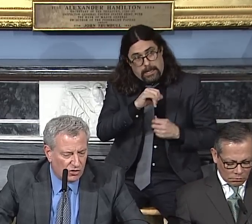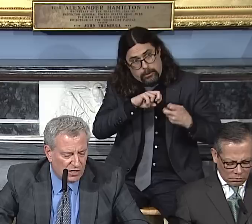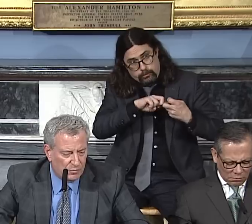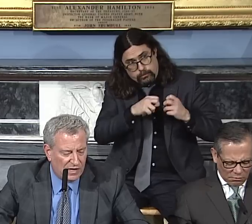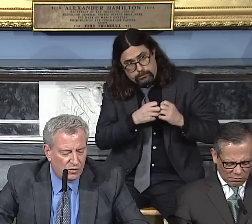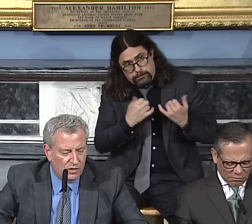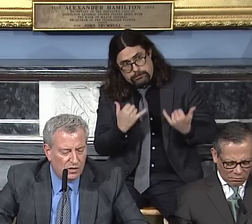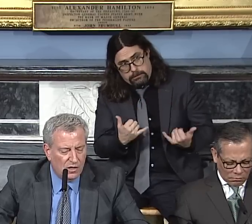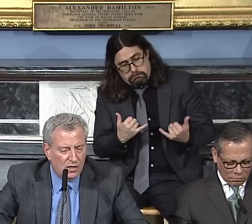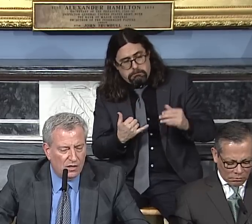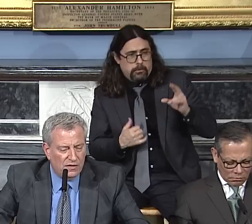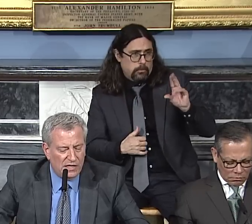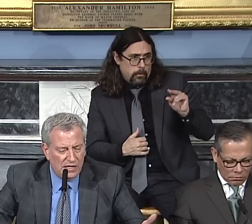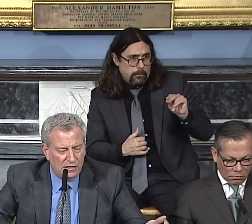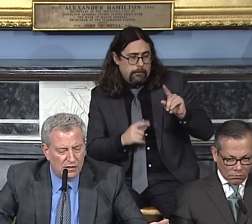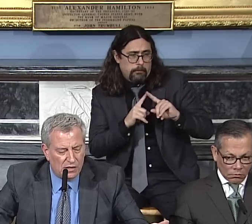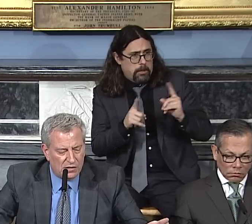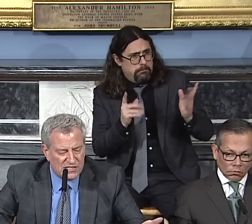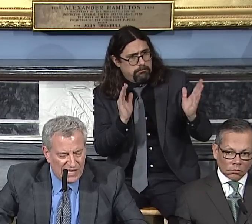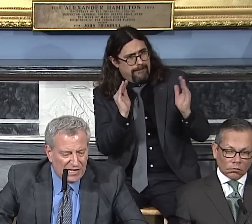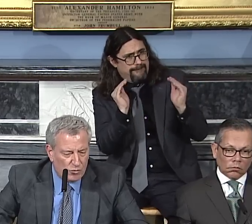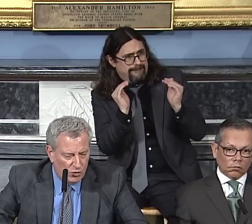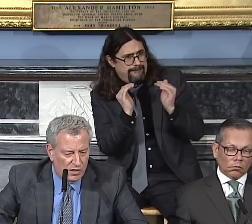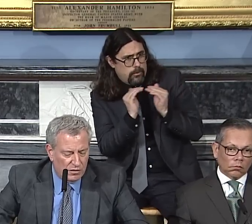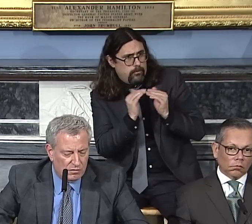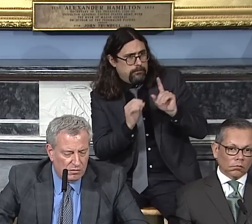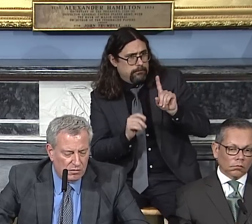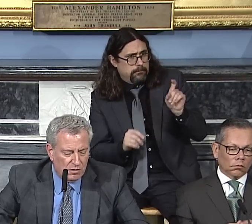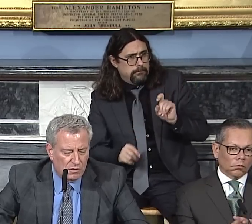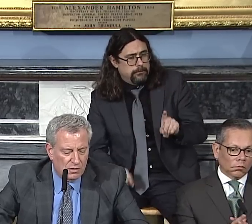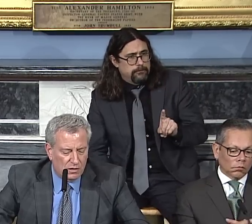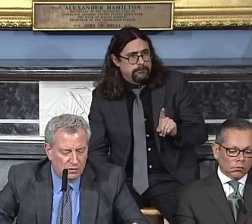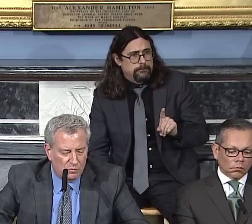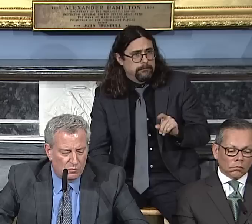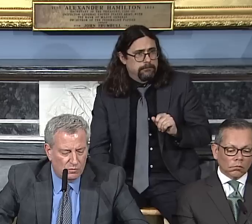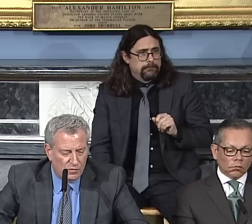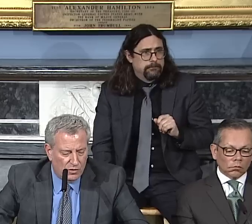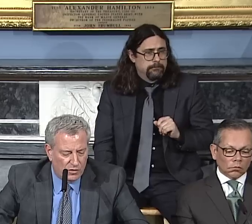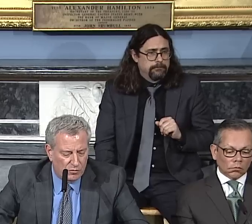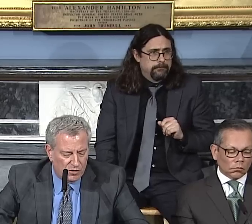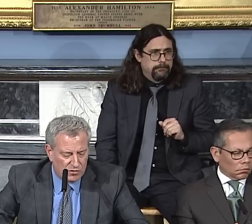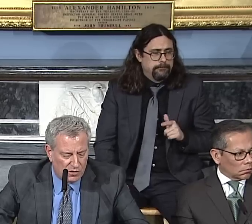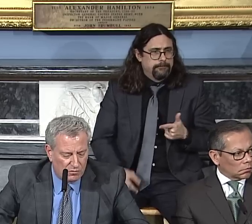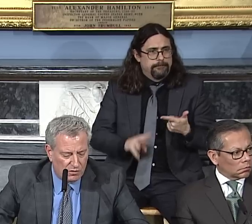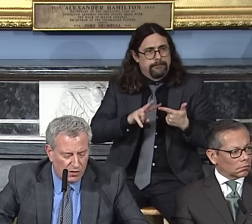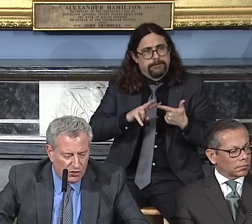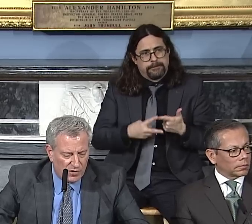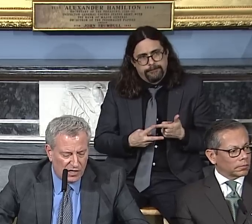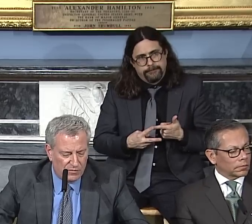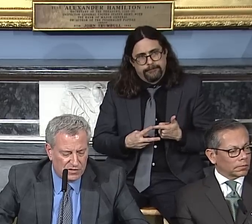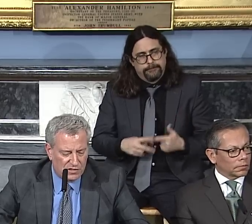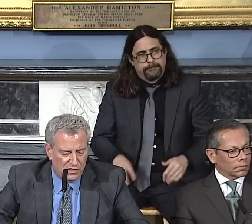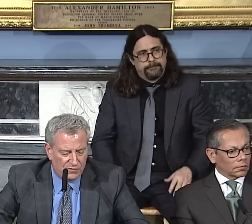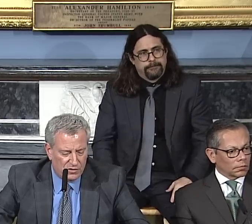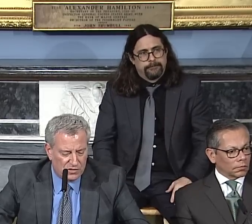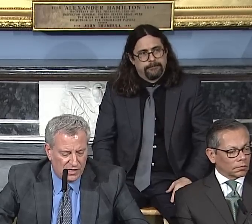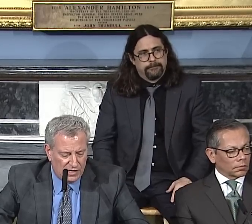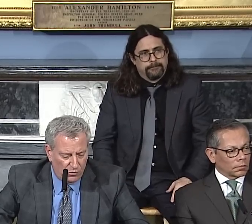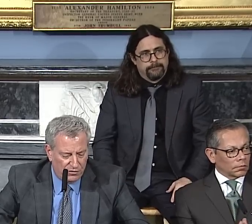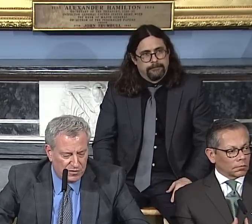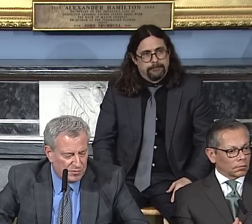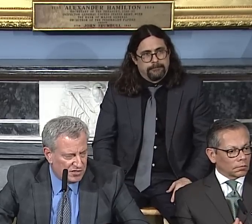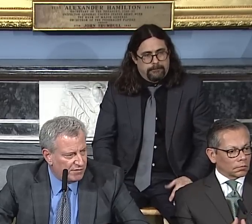things to talk about? The second one, there's an argument, obviously, if